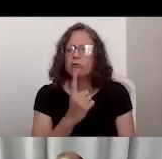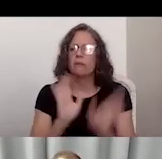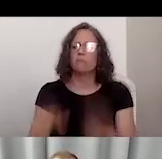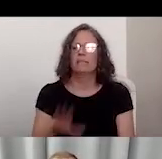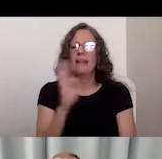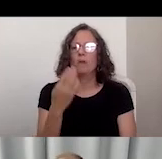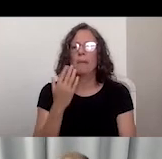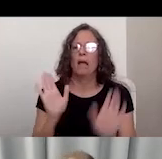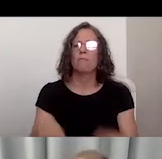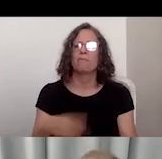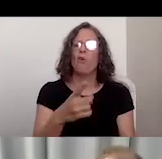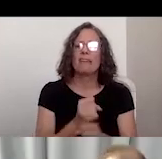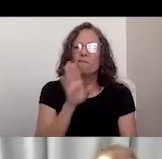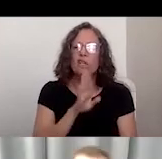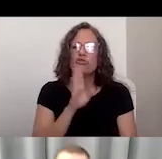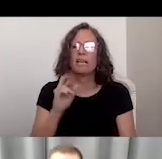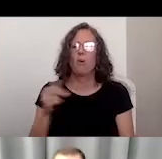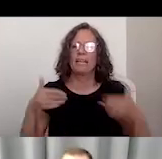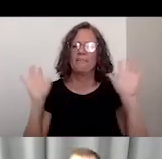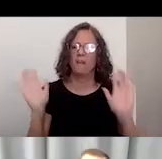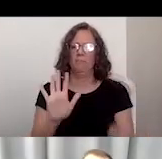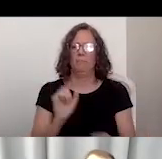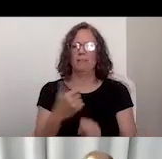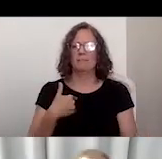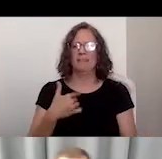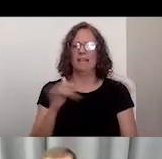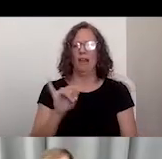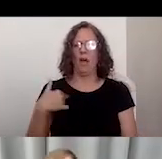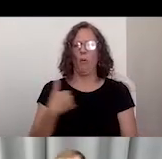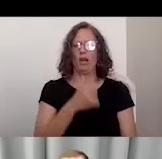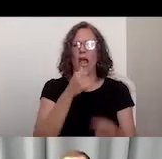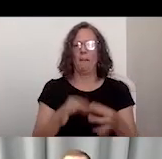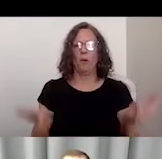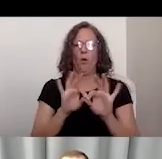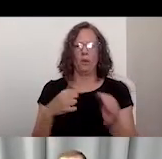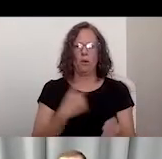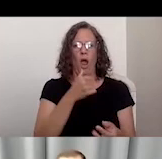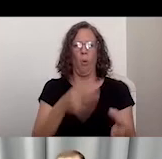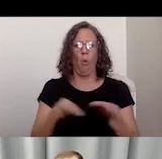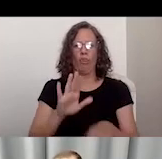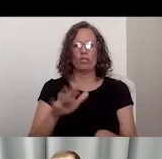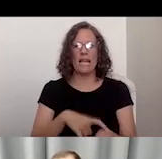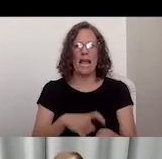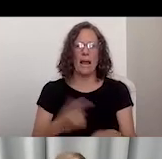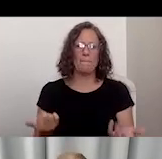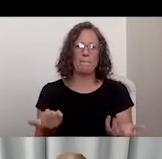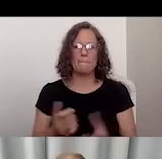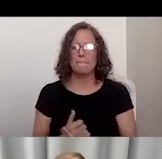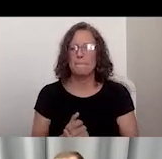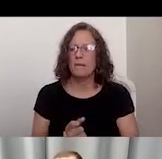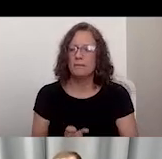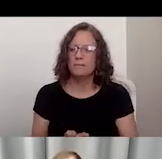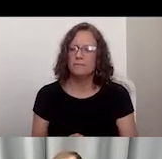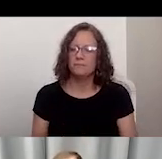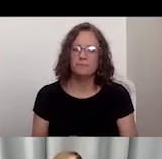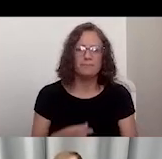Keep trying. They may not understand you. Don't give up. Don't get frustrated and give up. That makes us feel like we're not important to you.